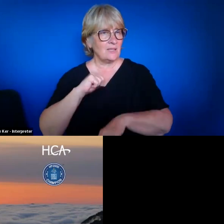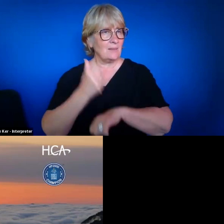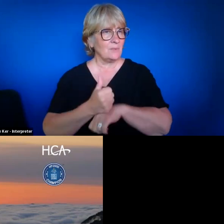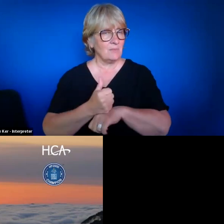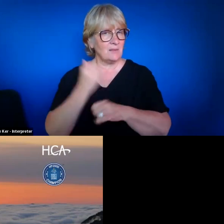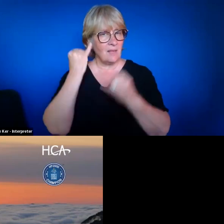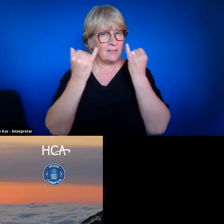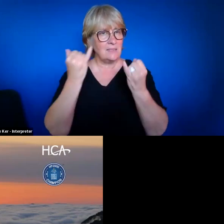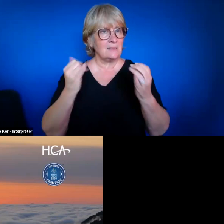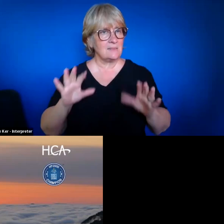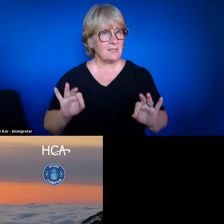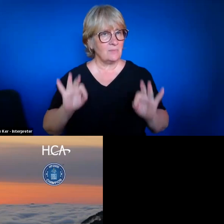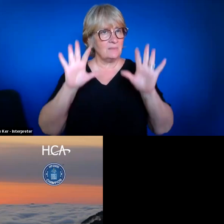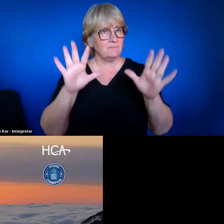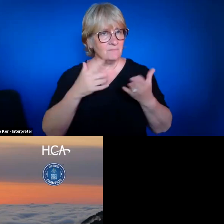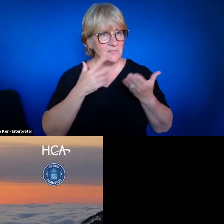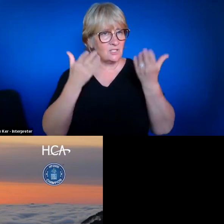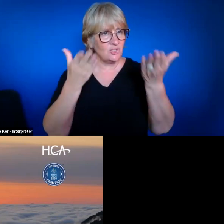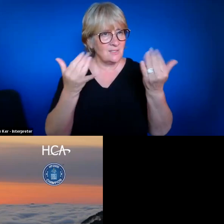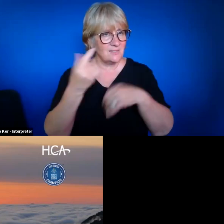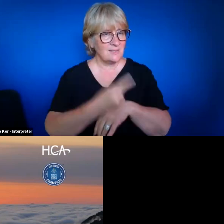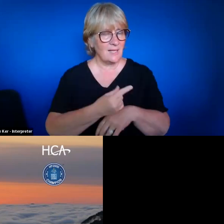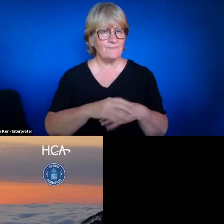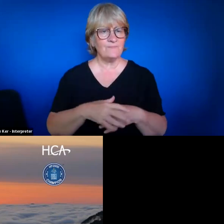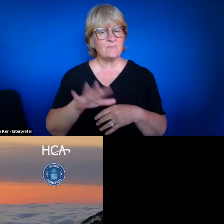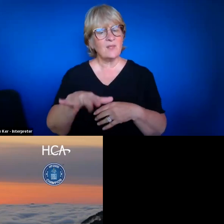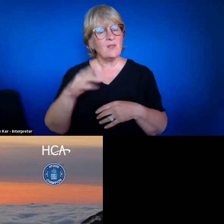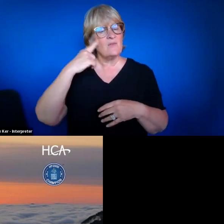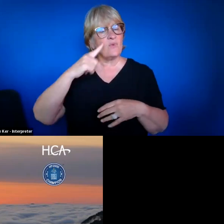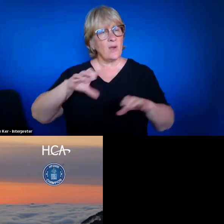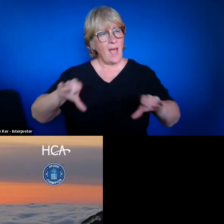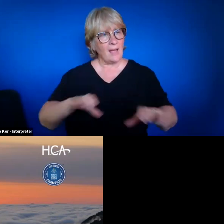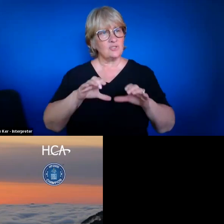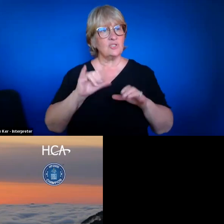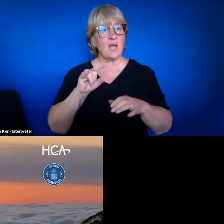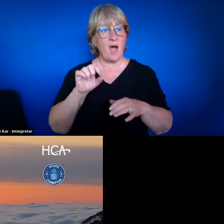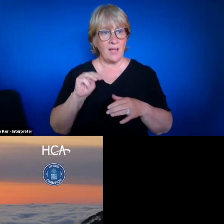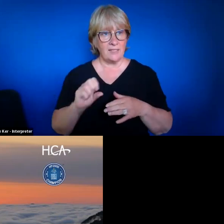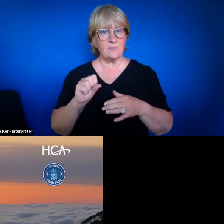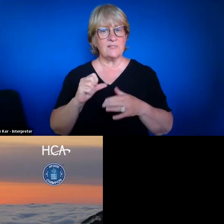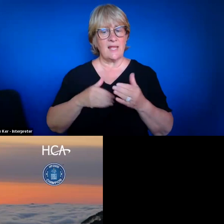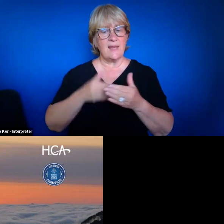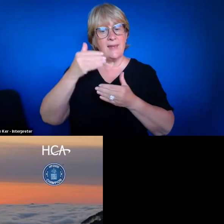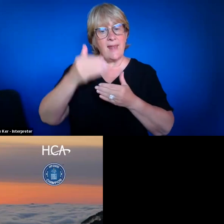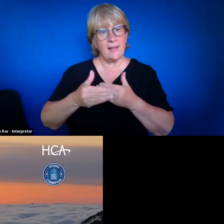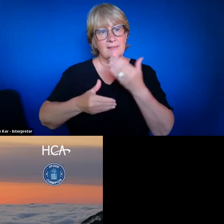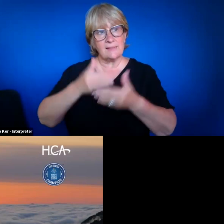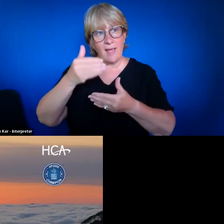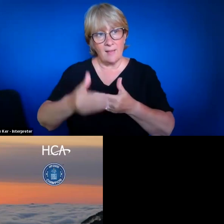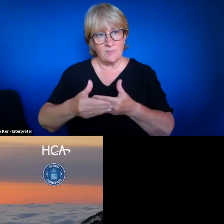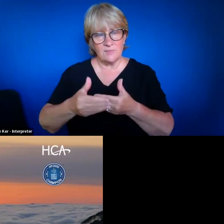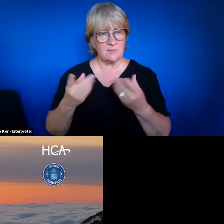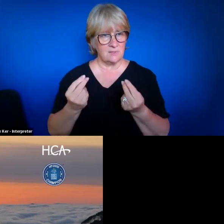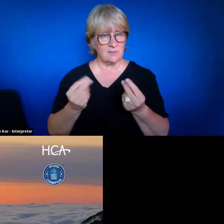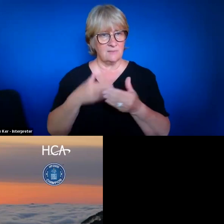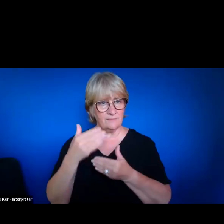raised today. In terms of action items and next steps, Nicola, did you have